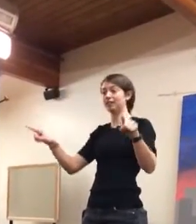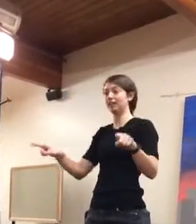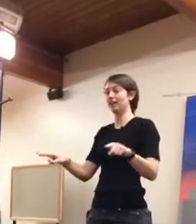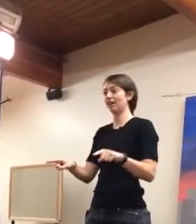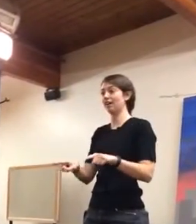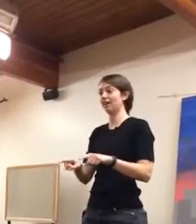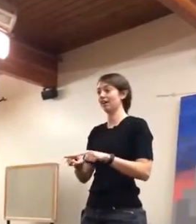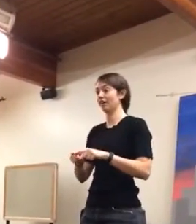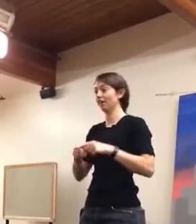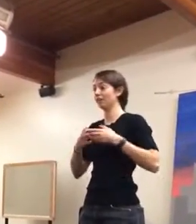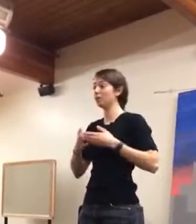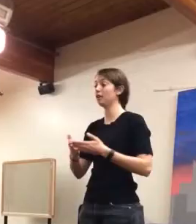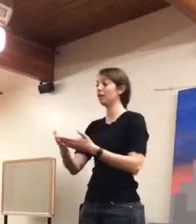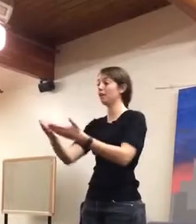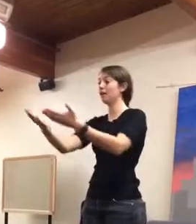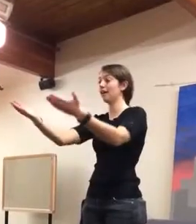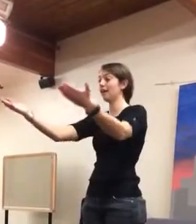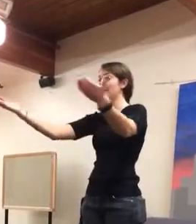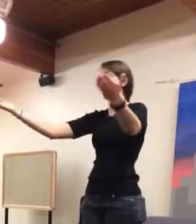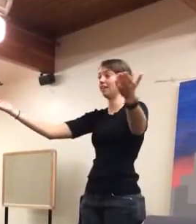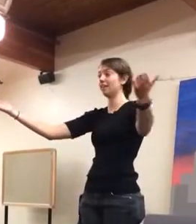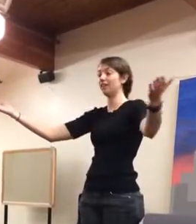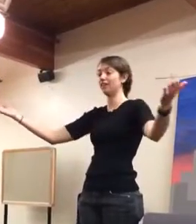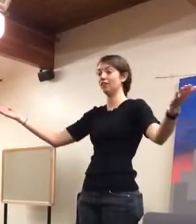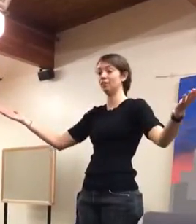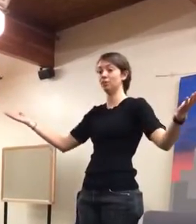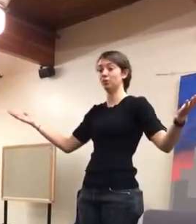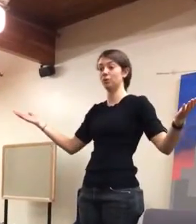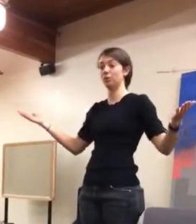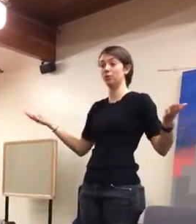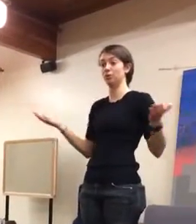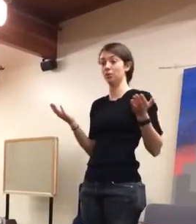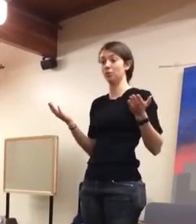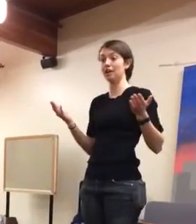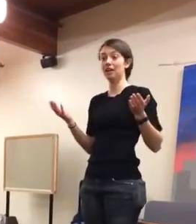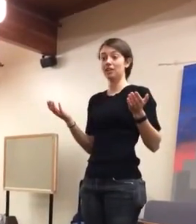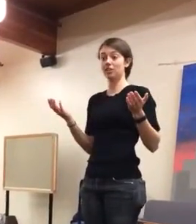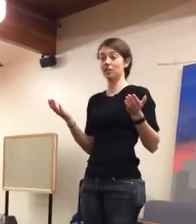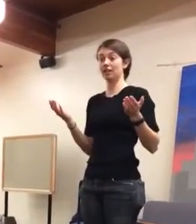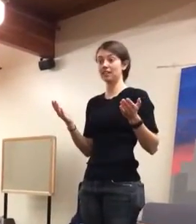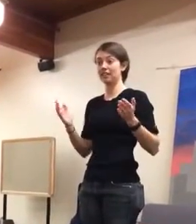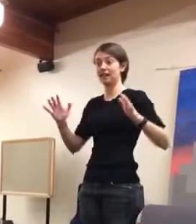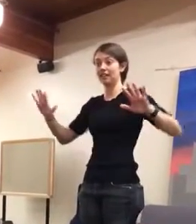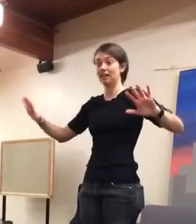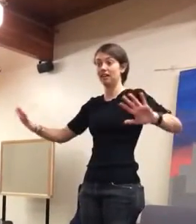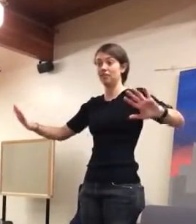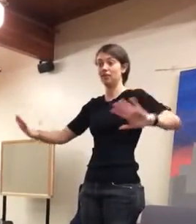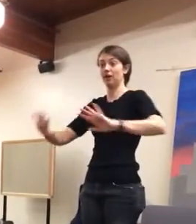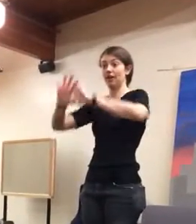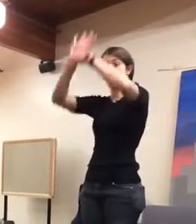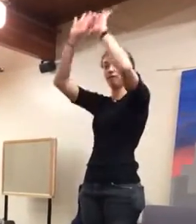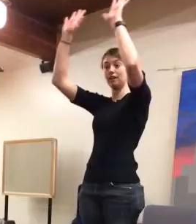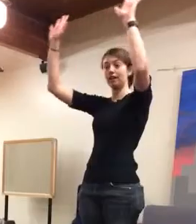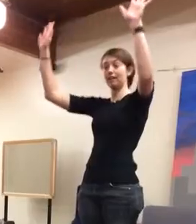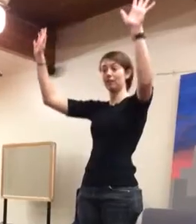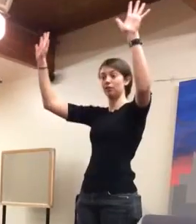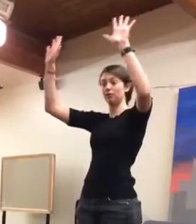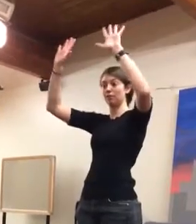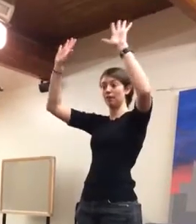every heart prepare him room. So the next line is about heaven, which is up